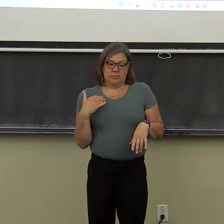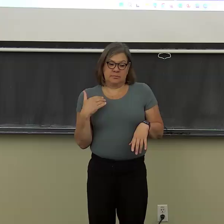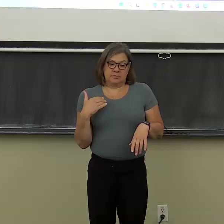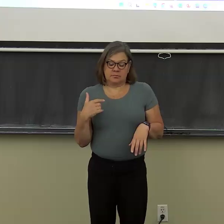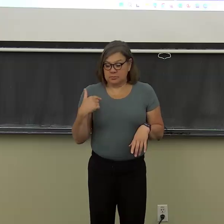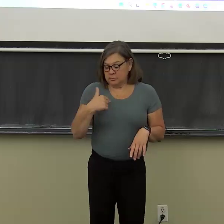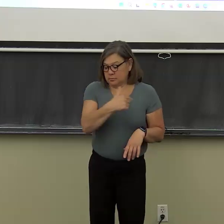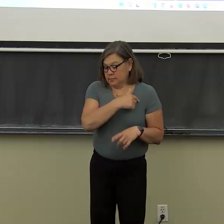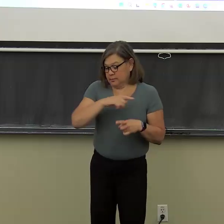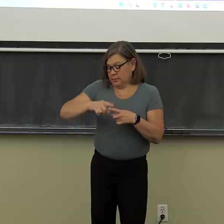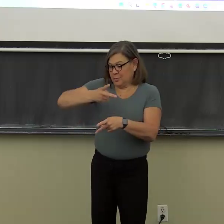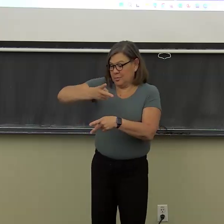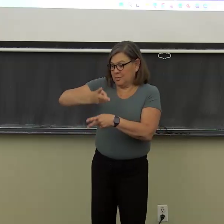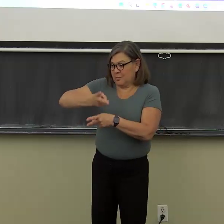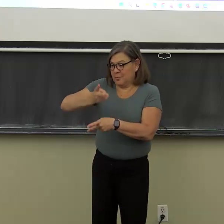start maintaining,